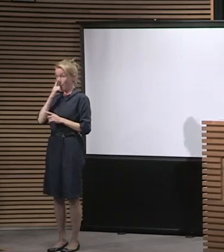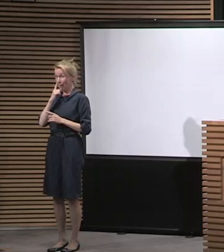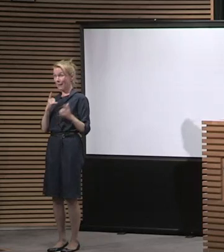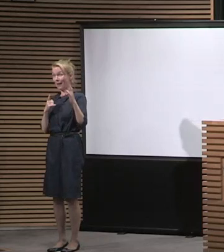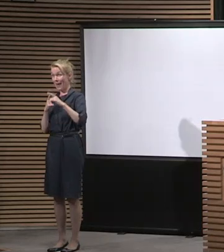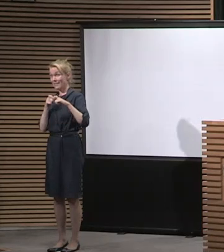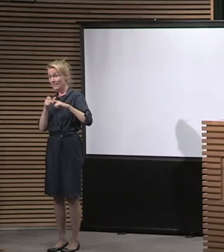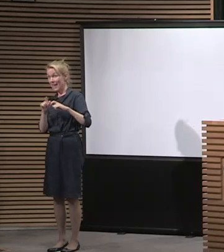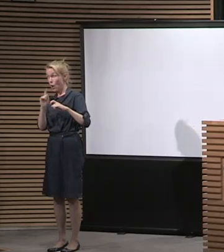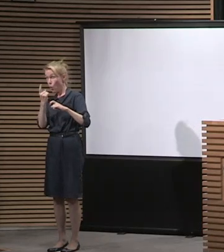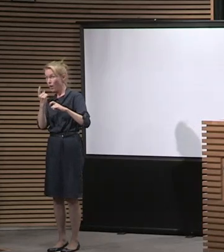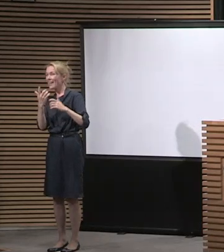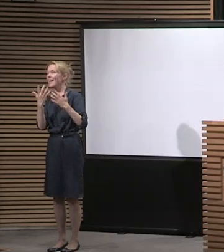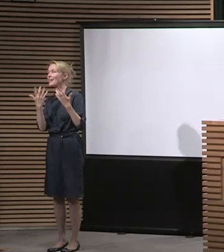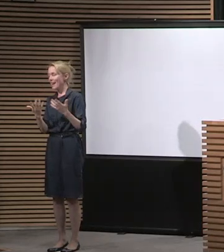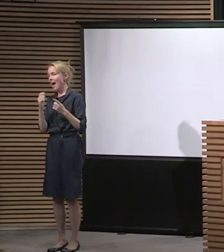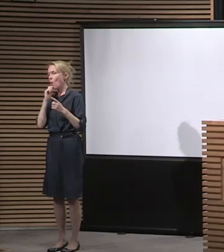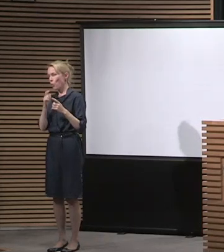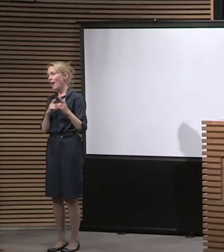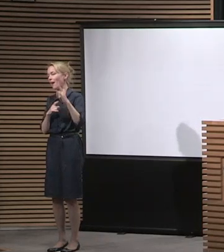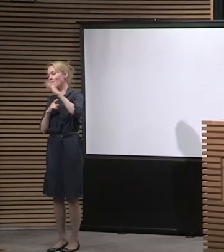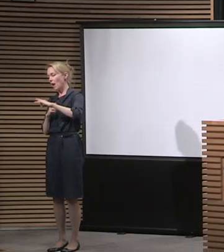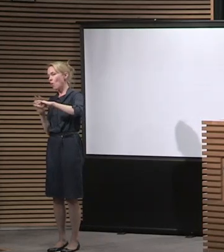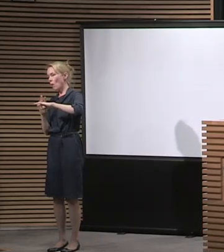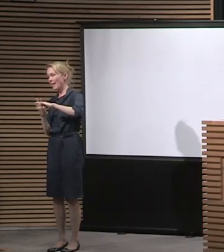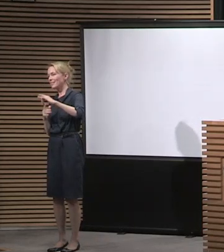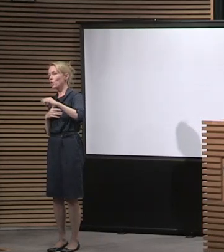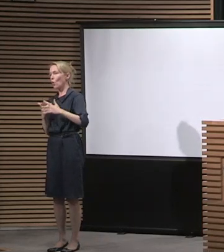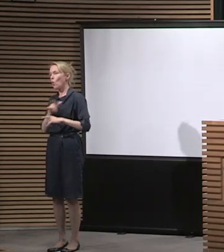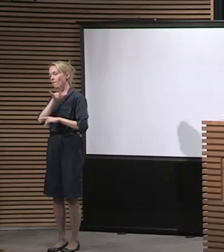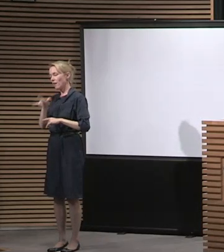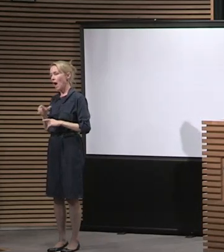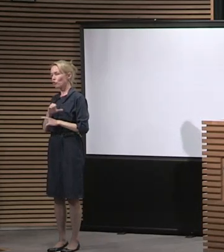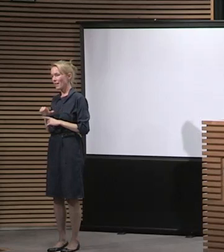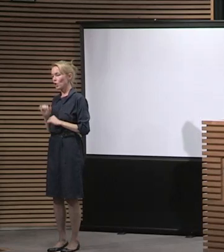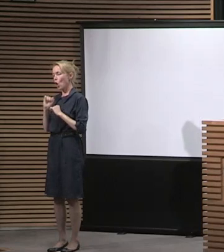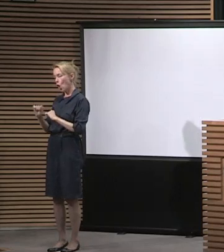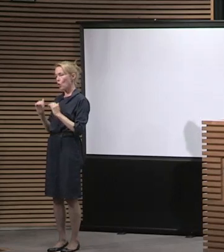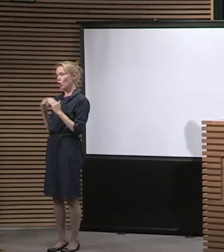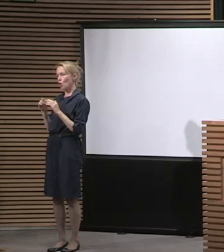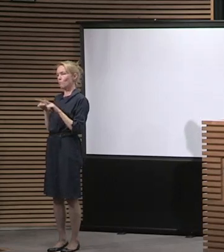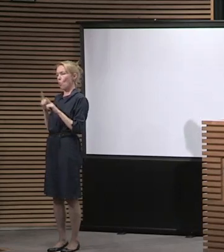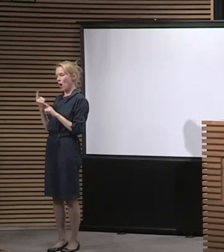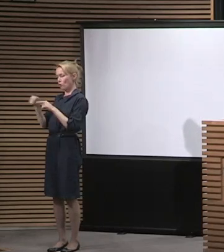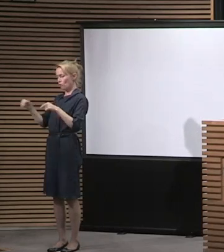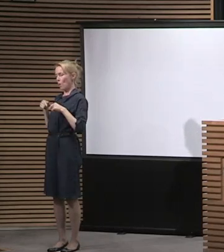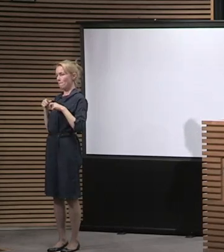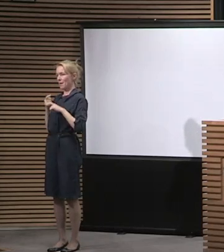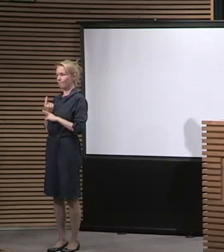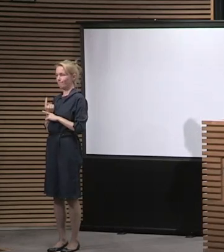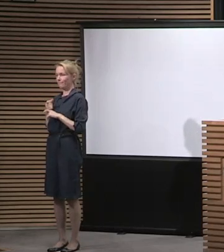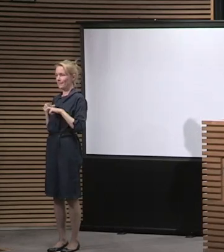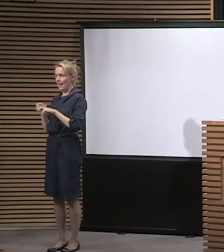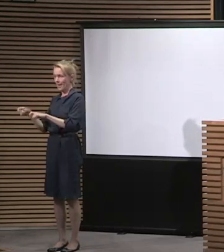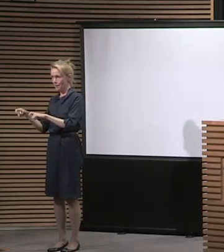to continue self-isolation in their own homes. This process is being carefully managed to keep these people in their bubbles and away